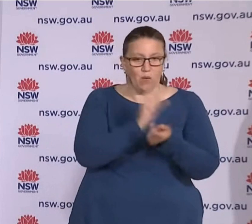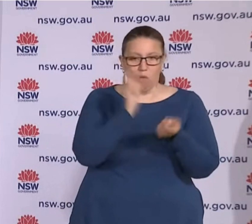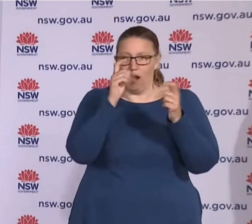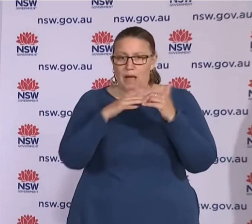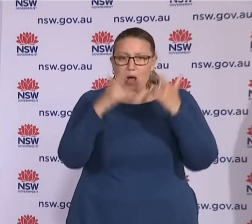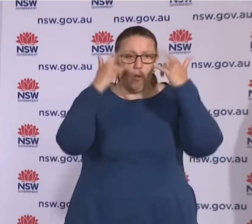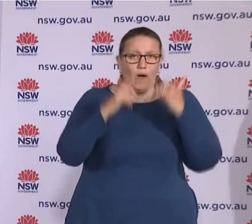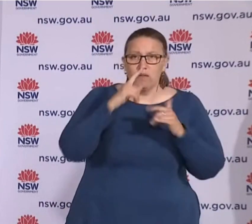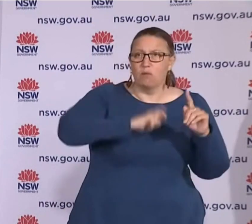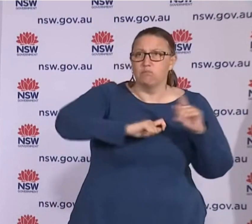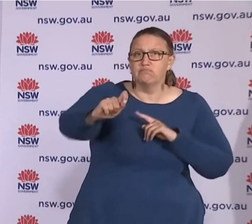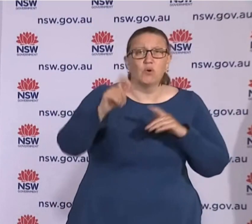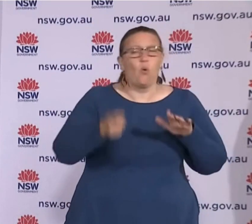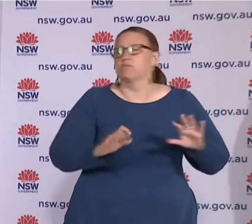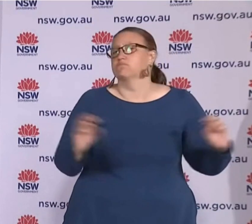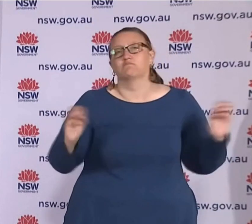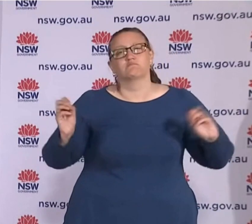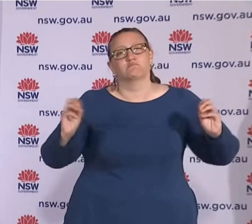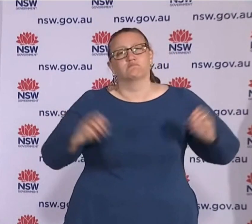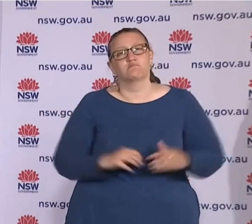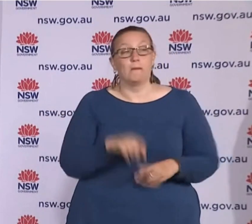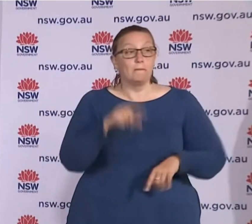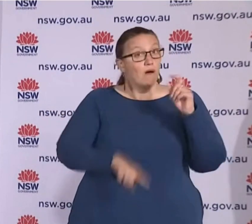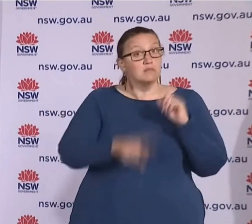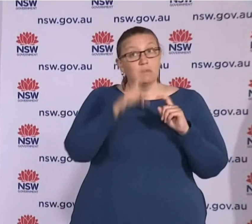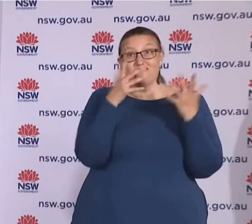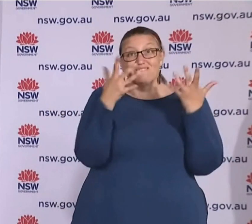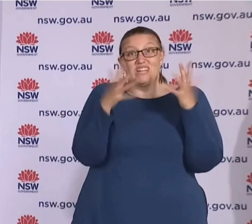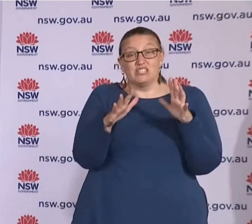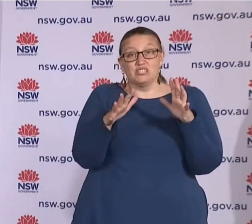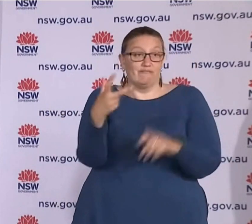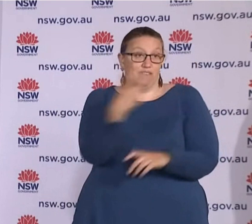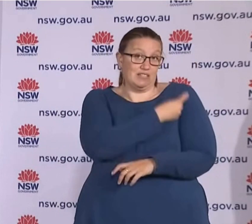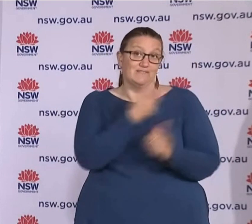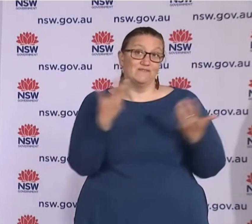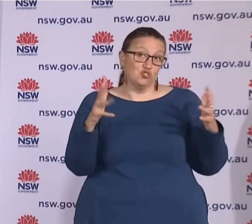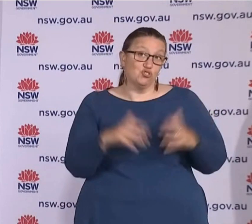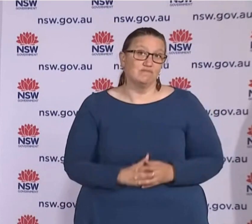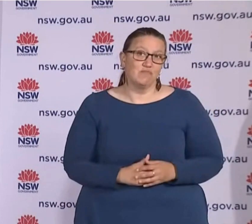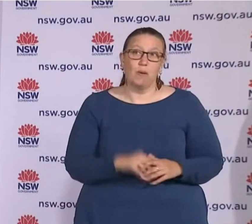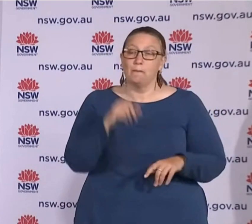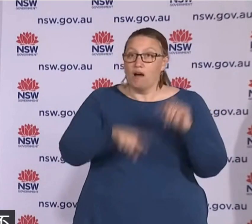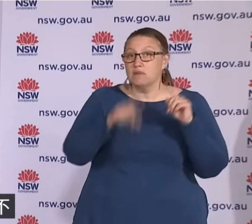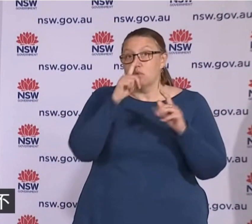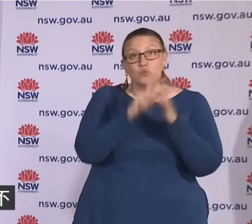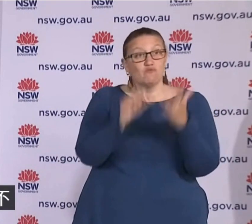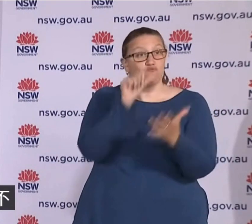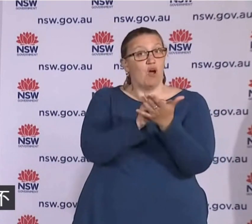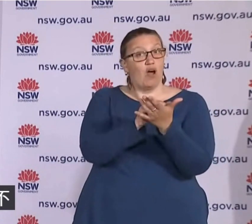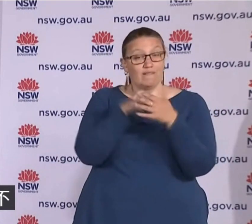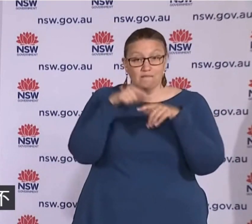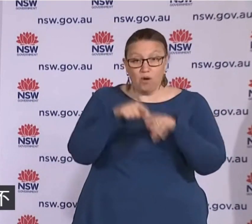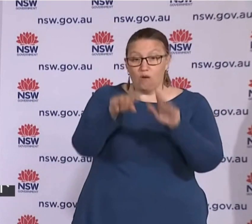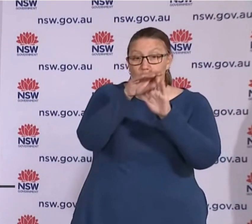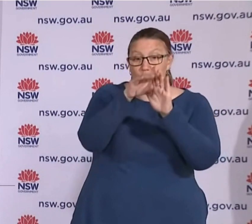on what the majority will do. The majority of our people are vaccinated, the majority of our people are doing the right thing, and that's what we need to focus on. But I don't want anyone to